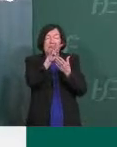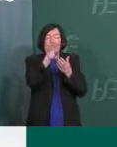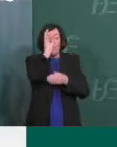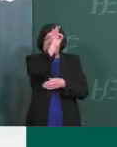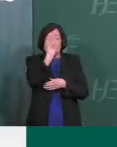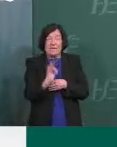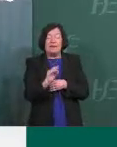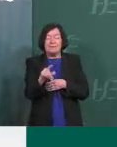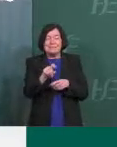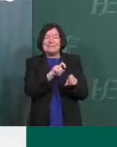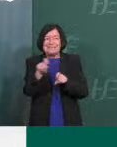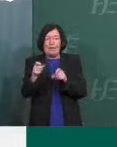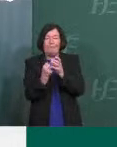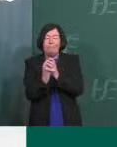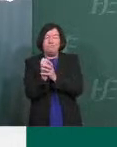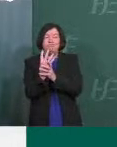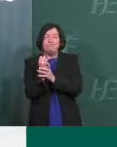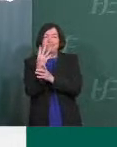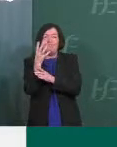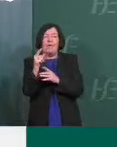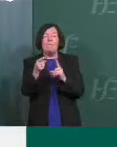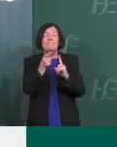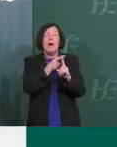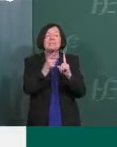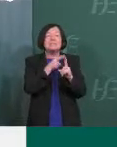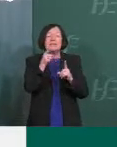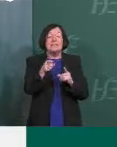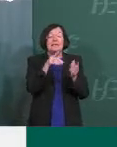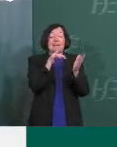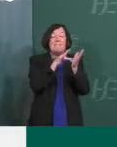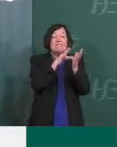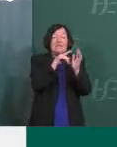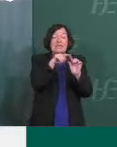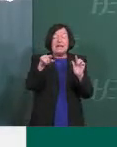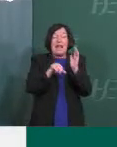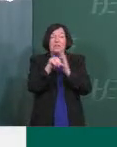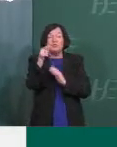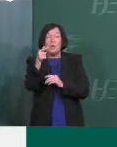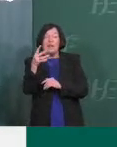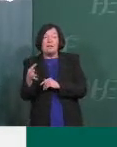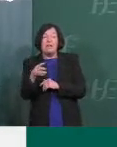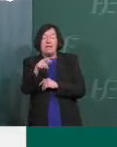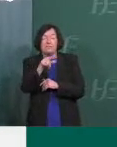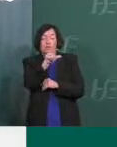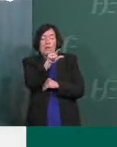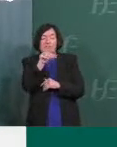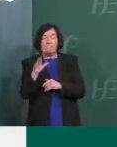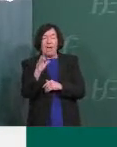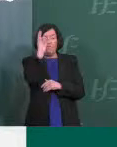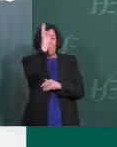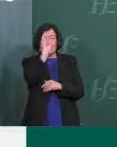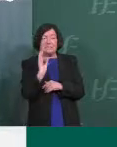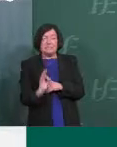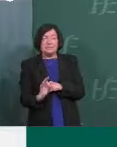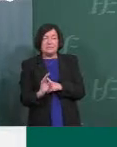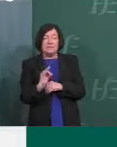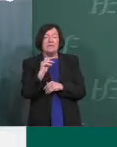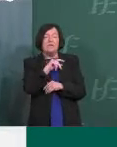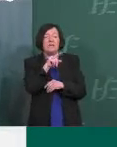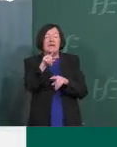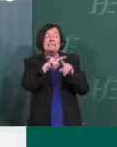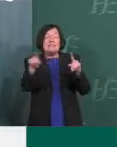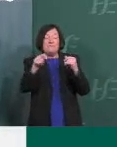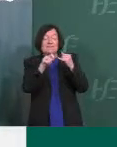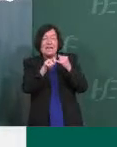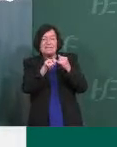and does continue to grow. The positivity level in the 15 to 24-year-olds now stands at around 25%. Certain test sites